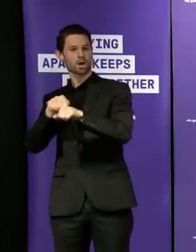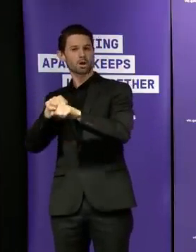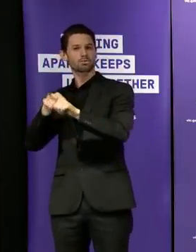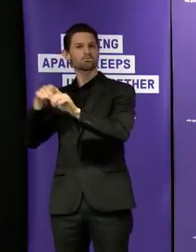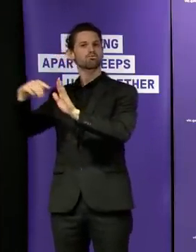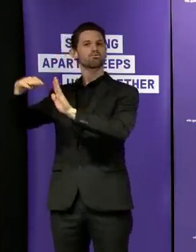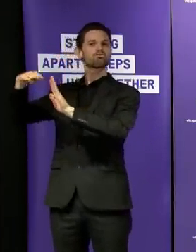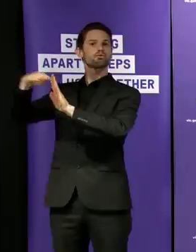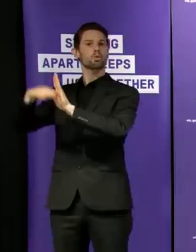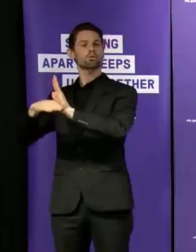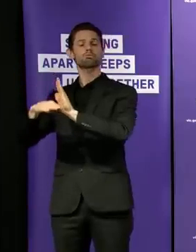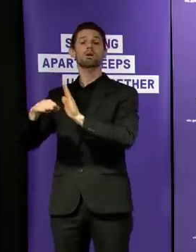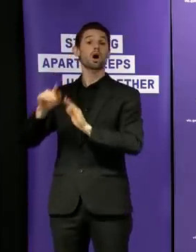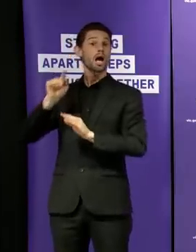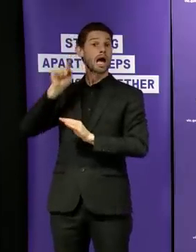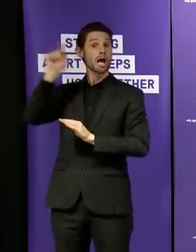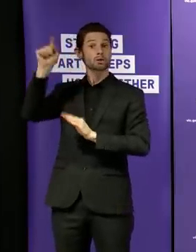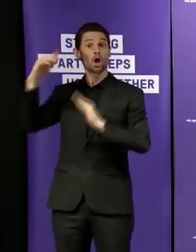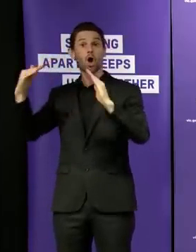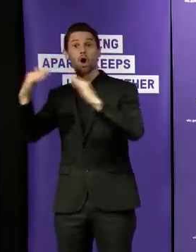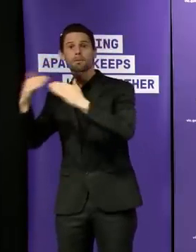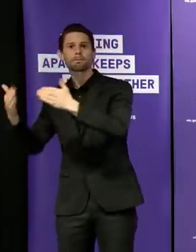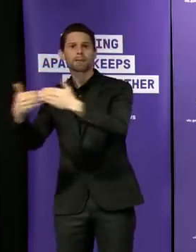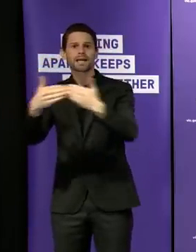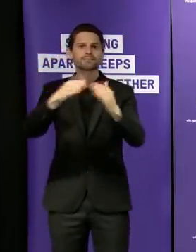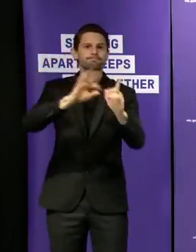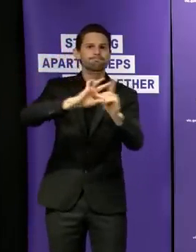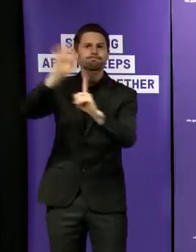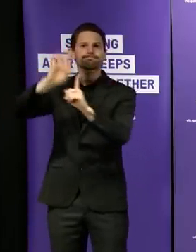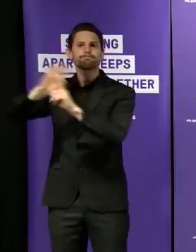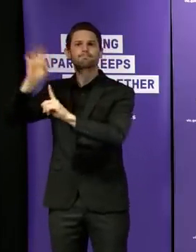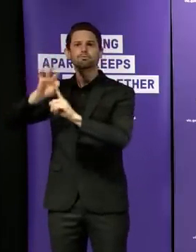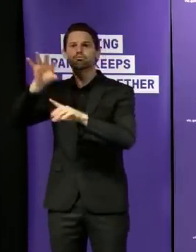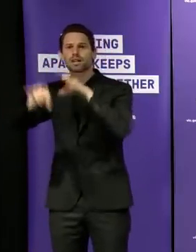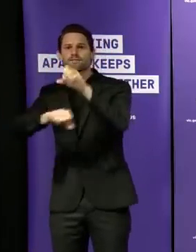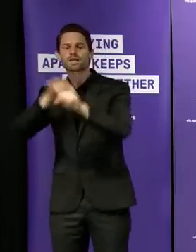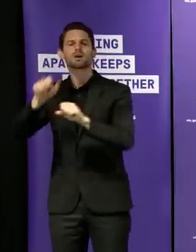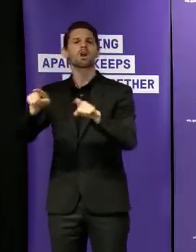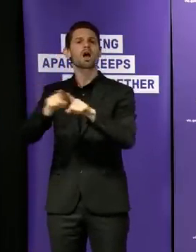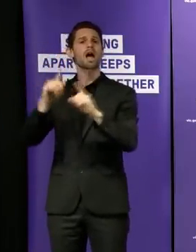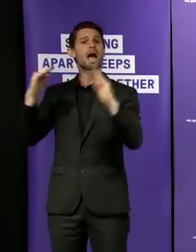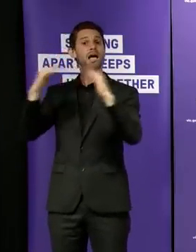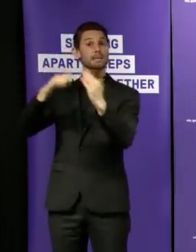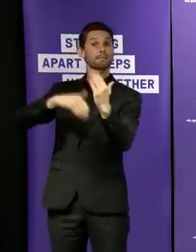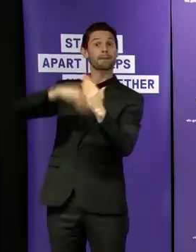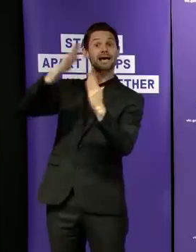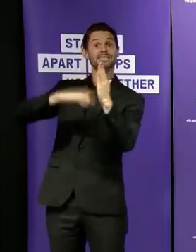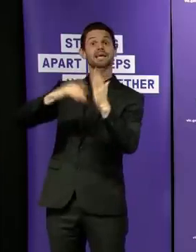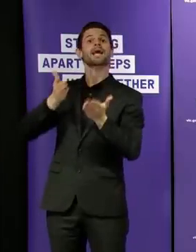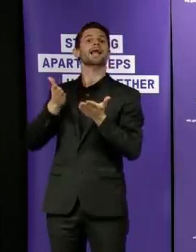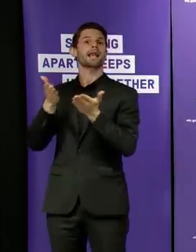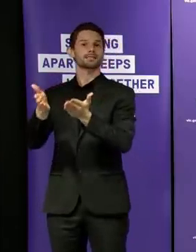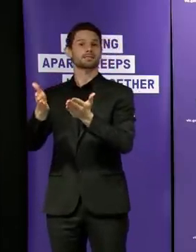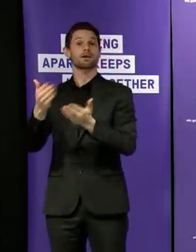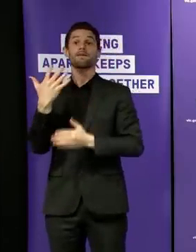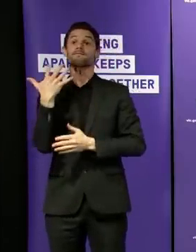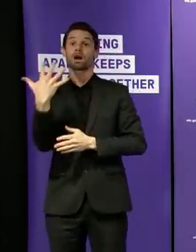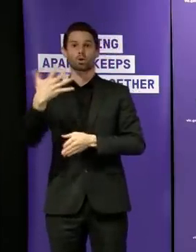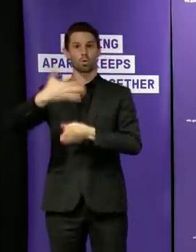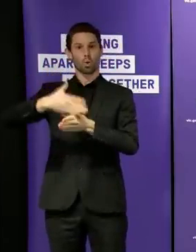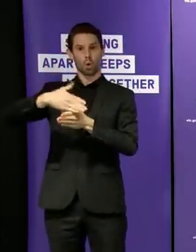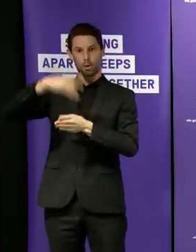non-essential outdoor home maintenance, repairs, renovations, house painting, can occur with a maximum of 5